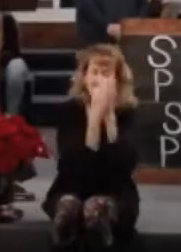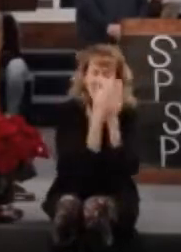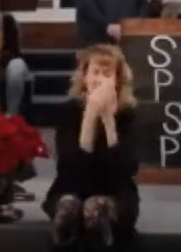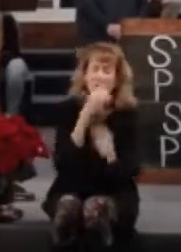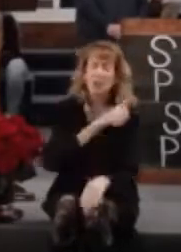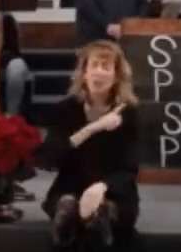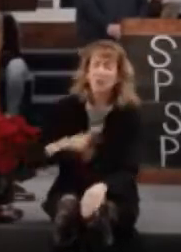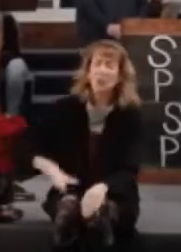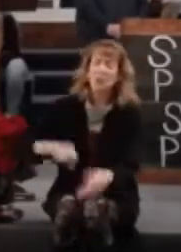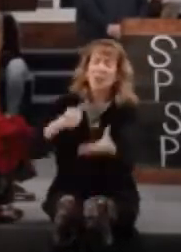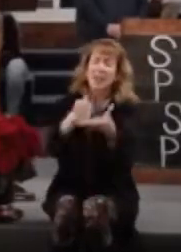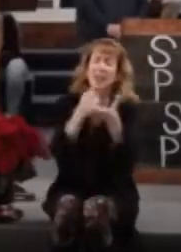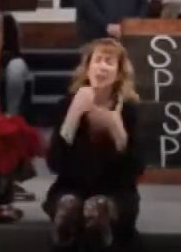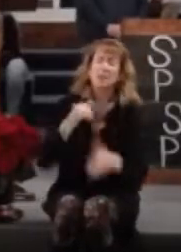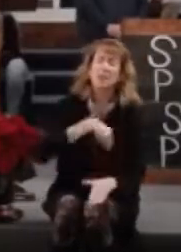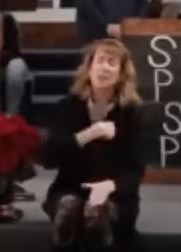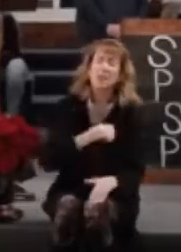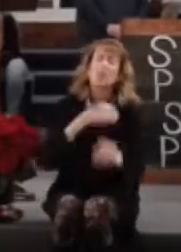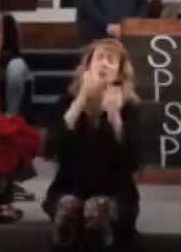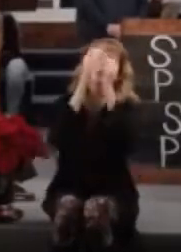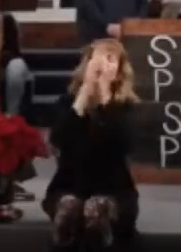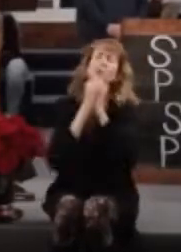refresh ourselves by worshiping you.